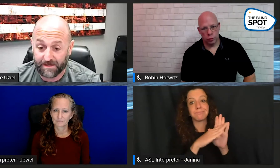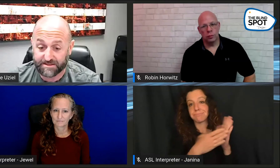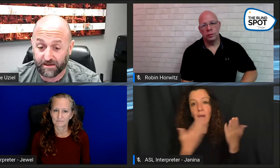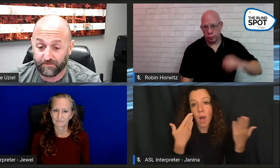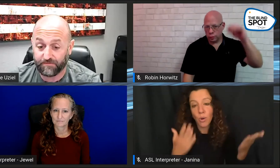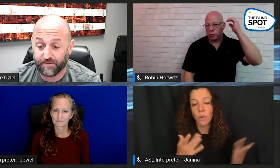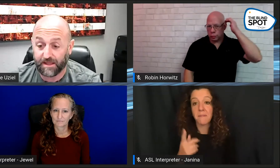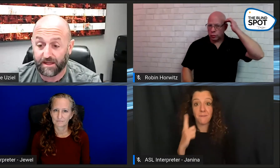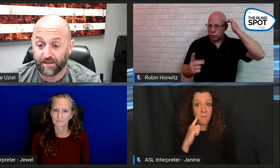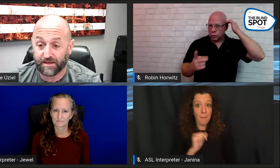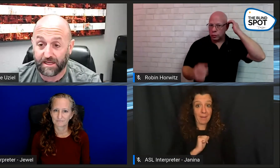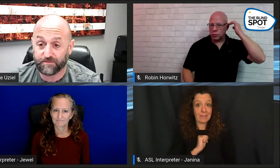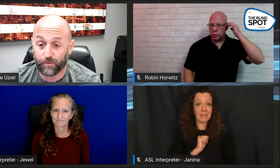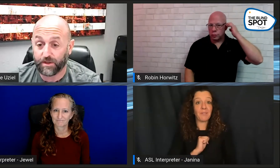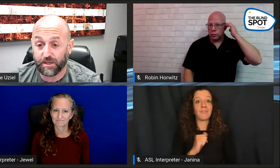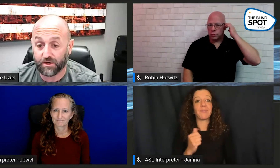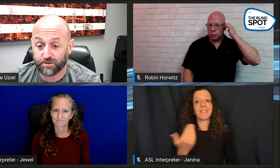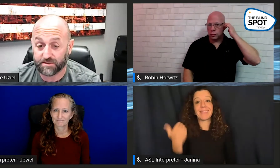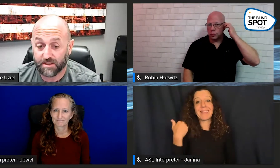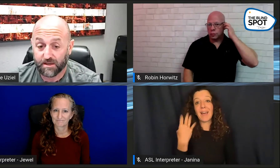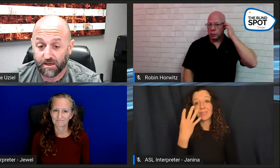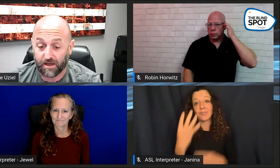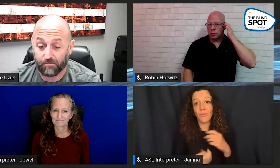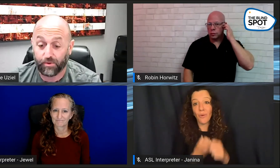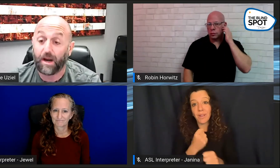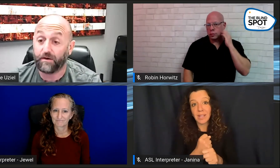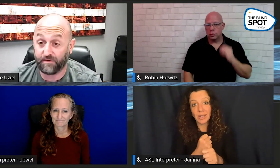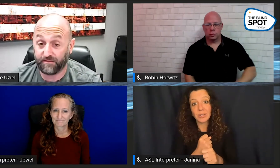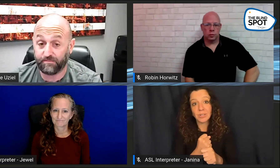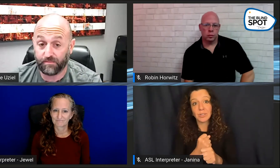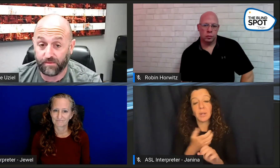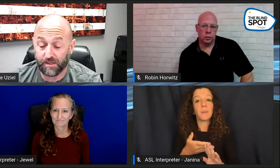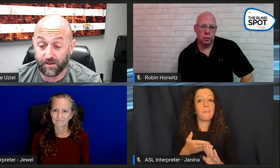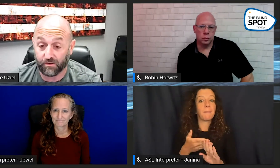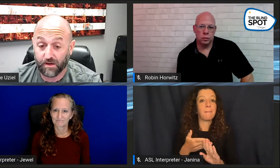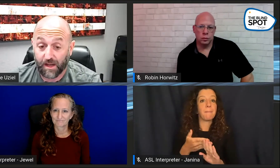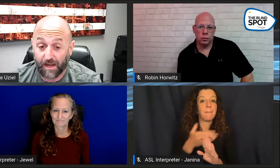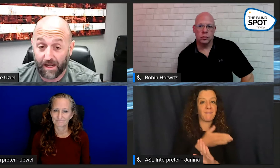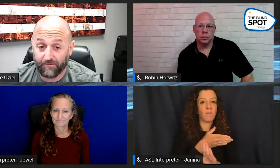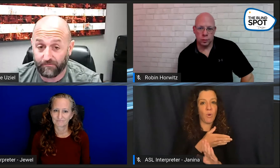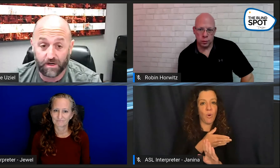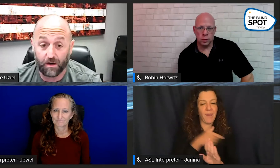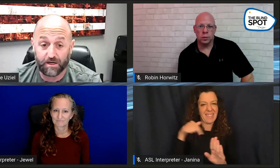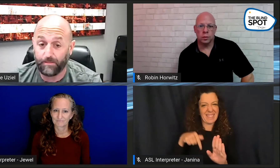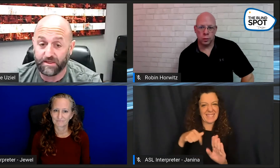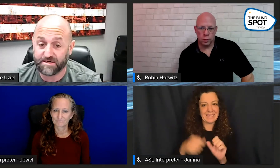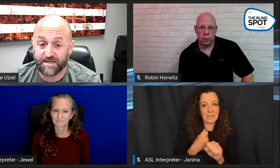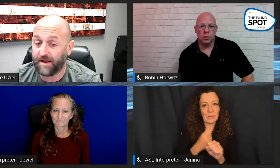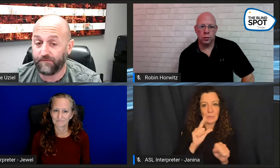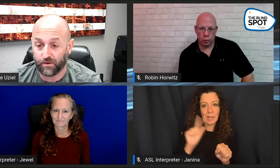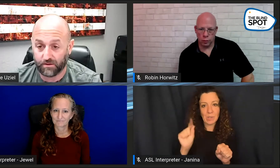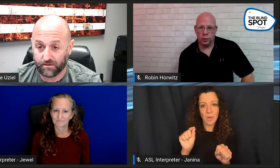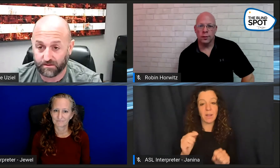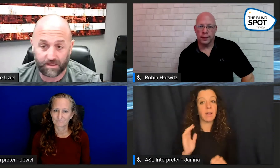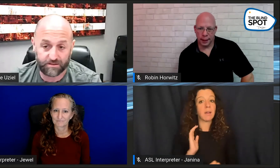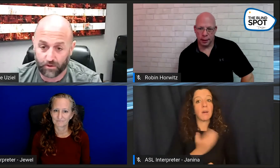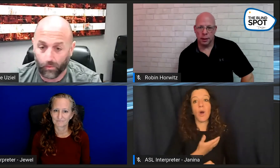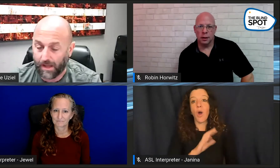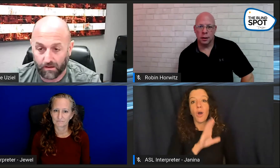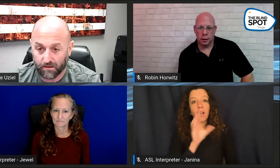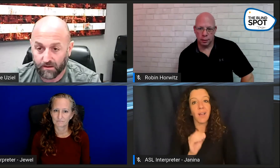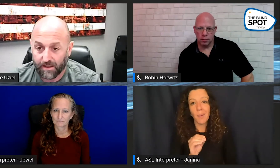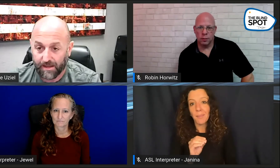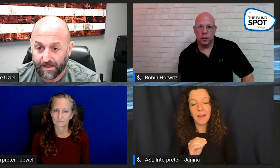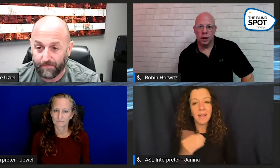speak for myself. The last 4 years prior to this year, our company has never done